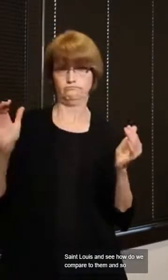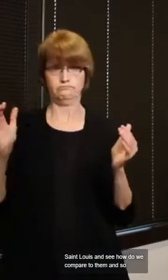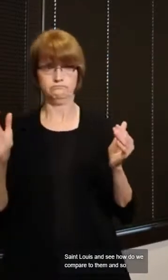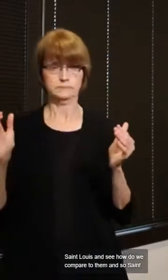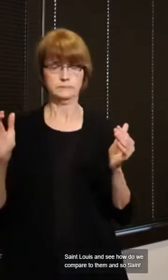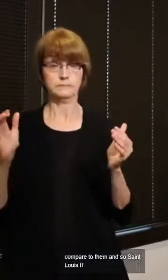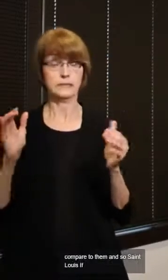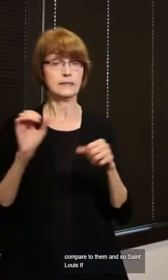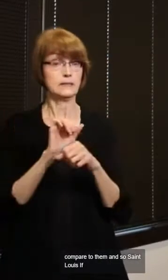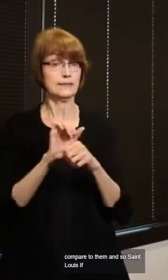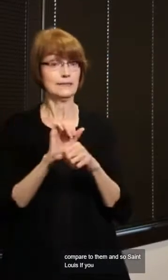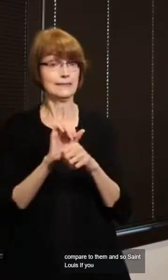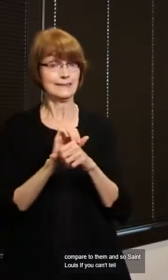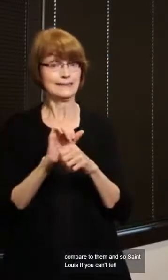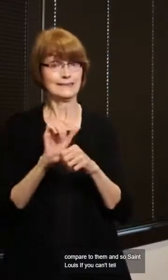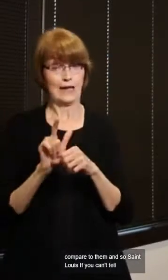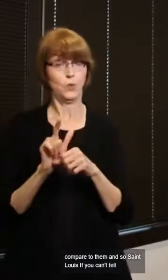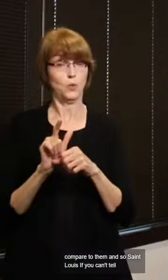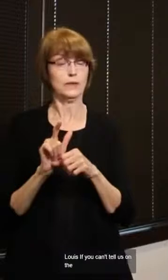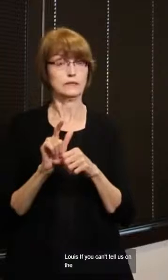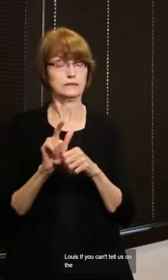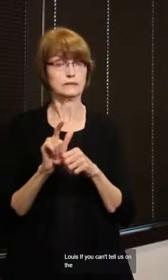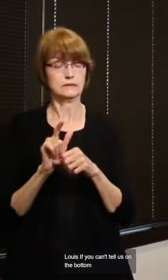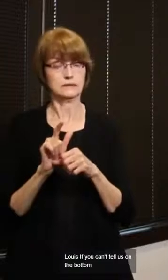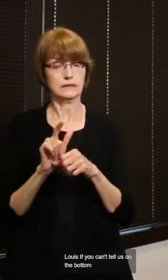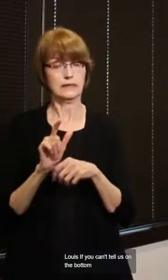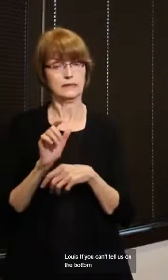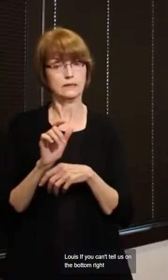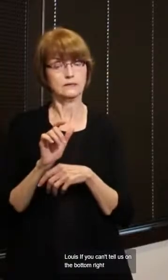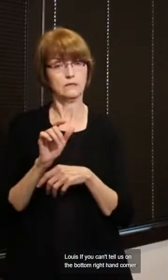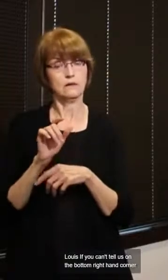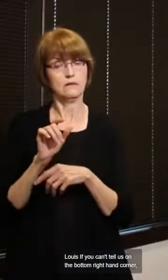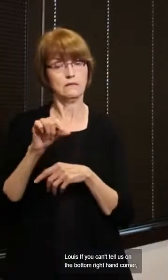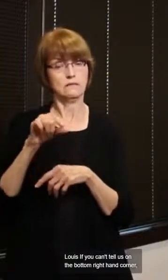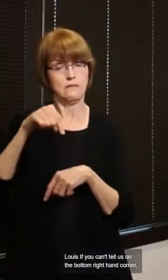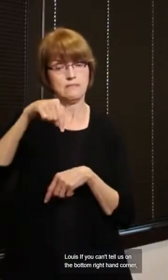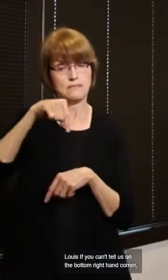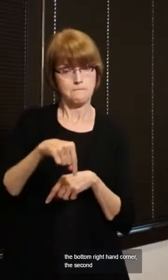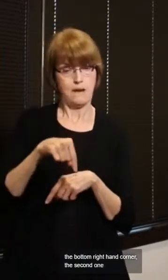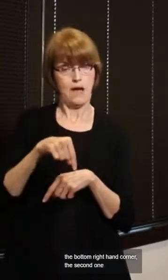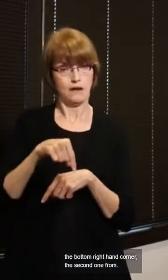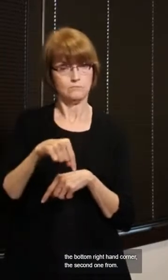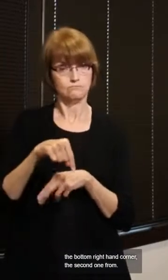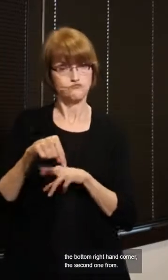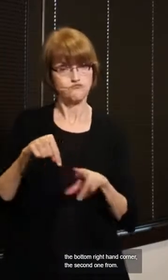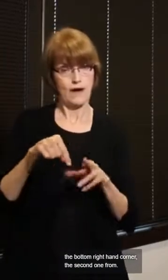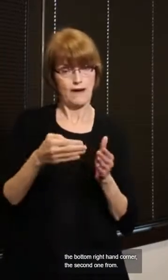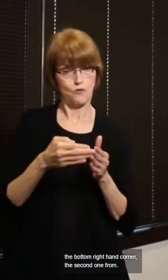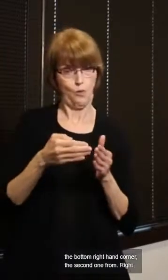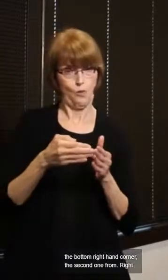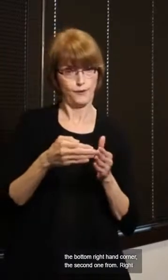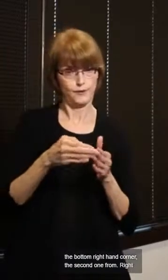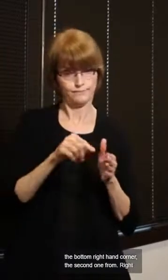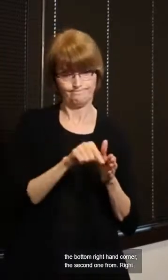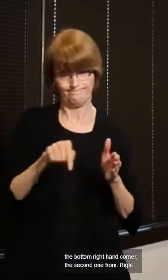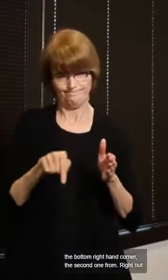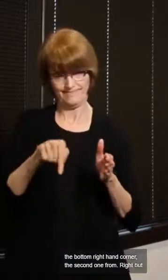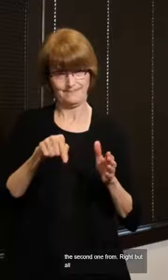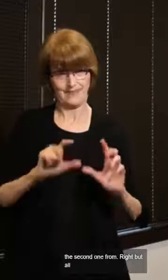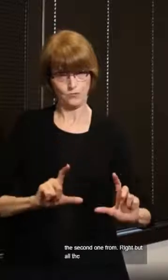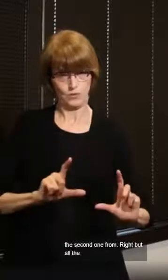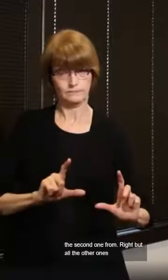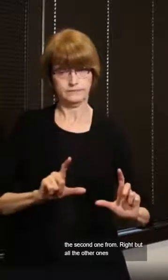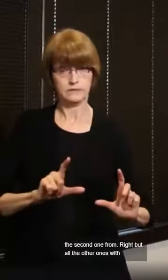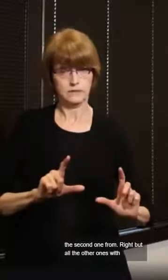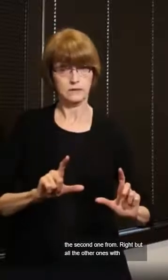St. Louis, if you can't tell, is on the bottom right-hand corner, the second one from the right. But all the other